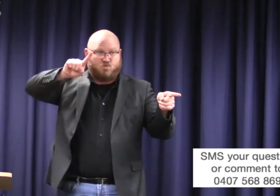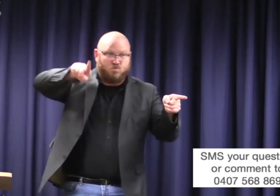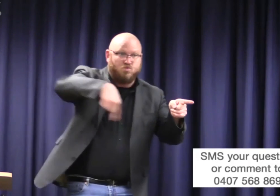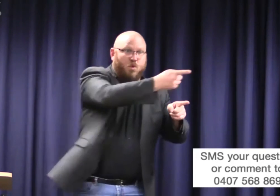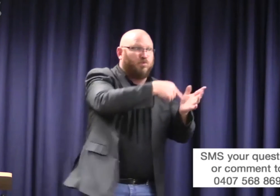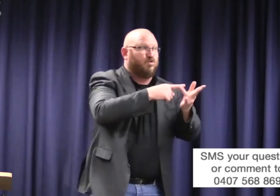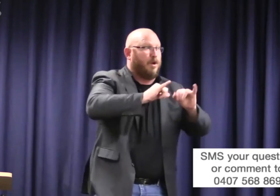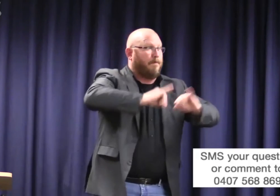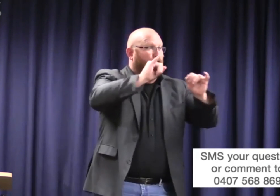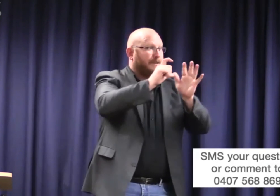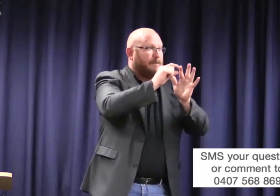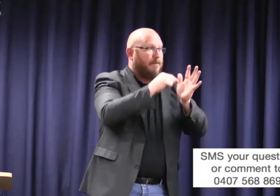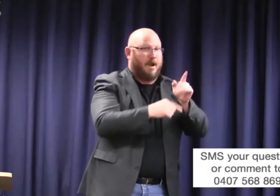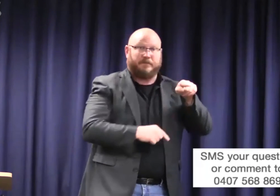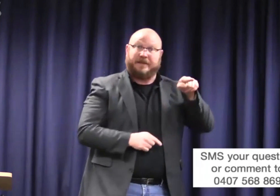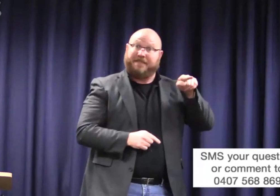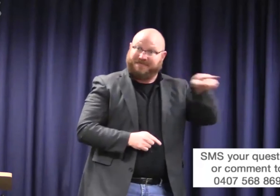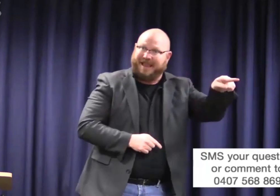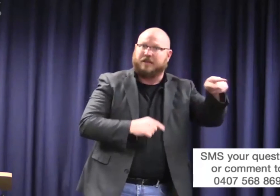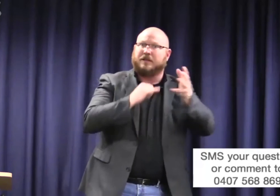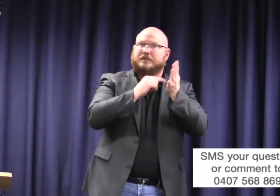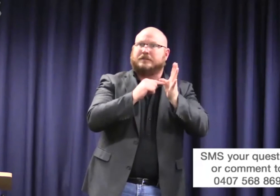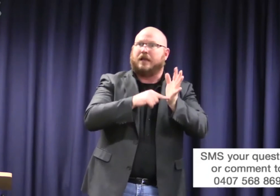then find themselves in accident and emergency,